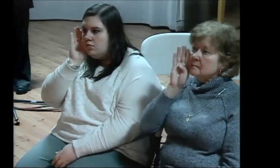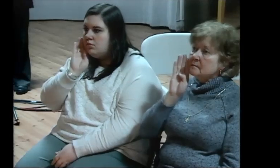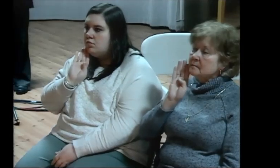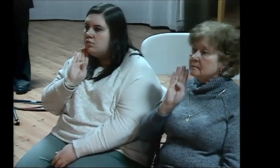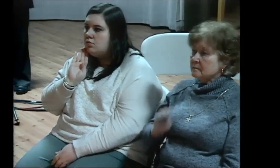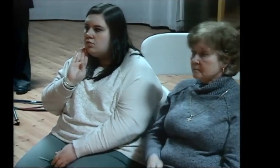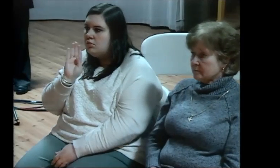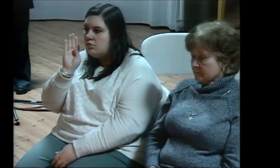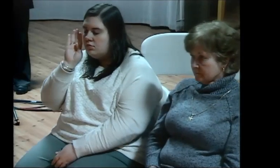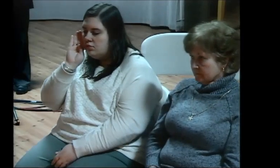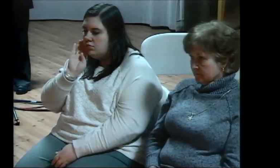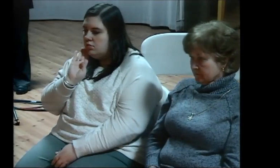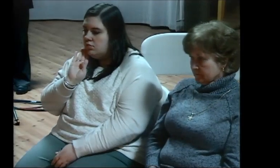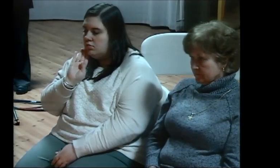cheek.